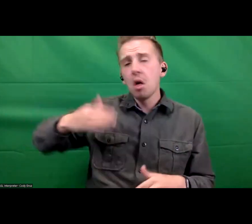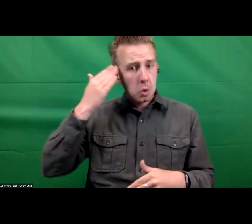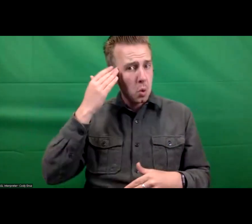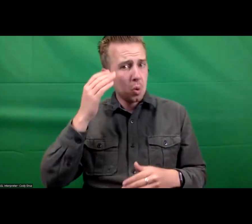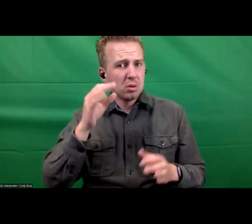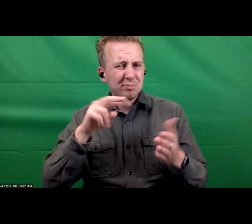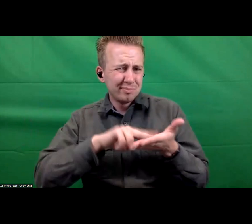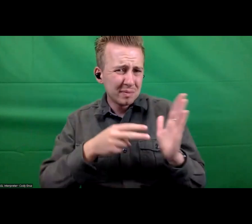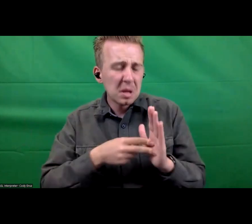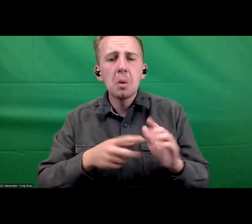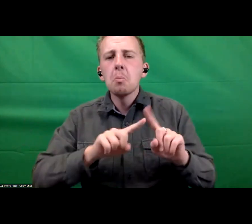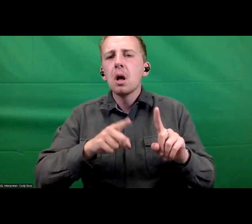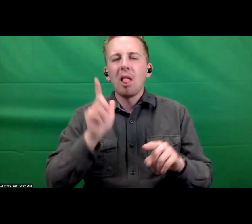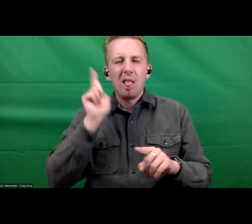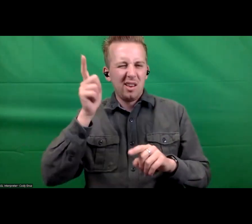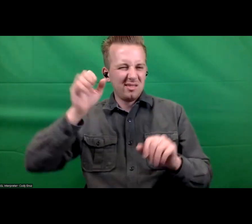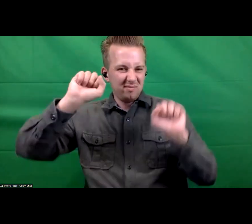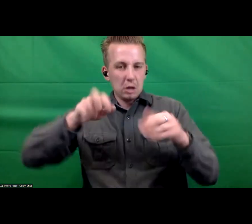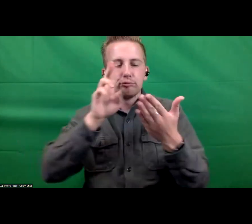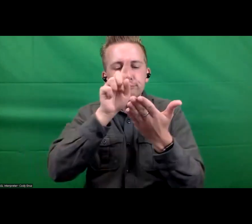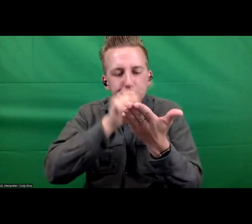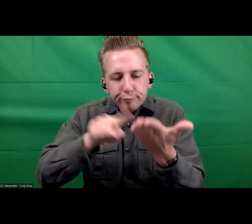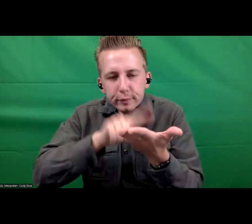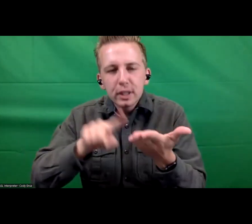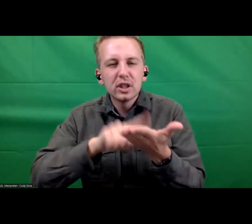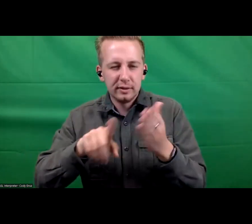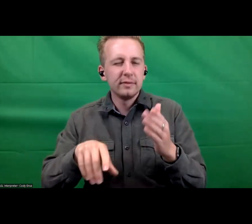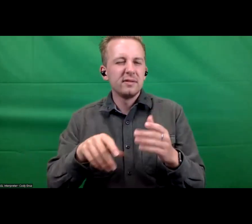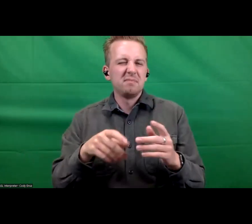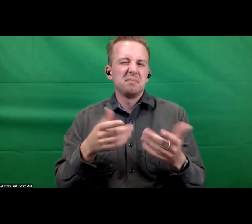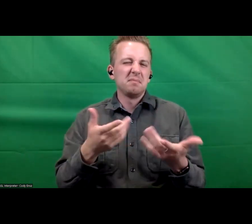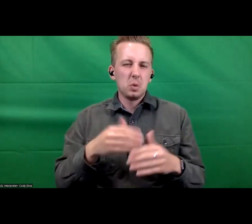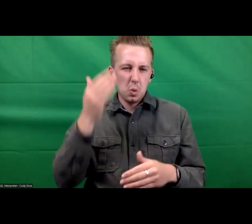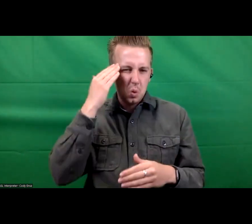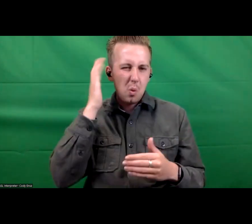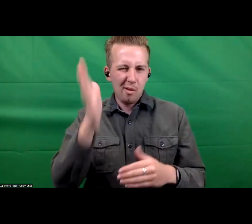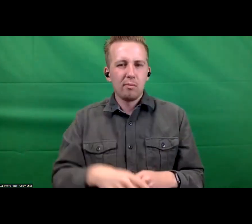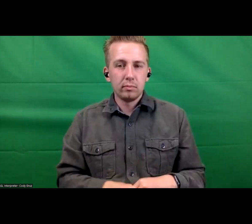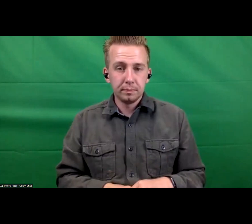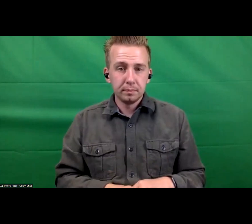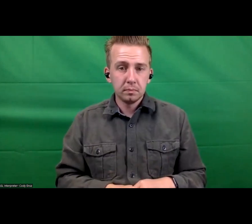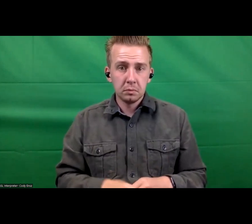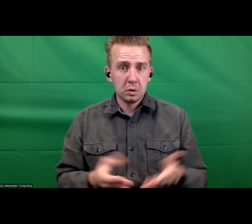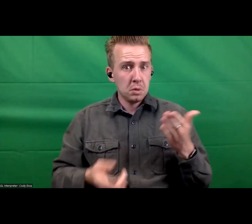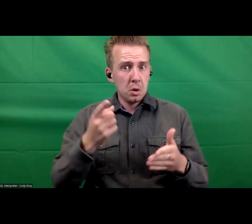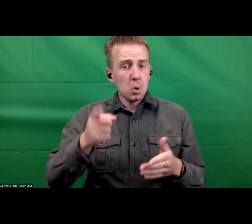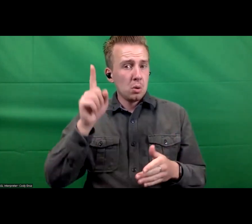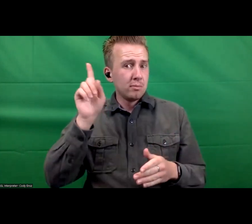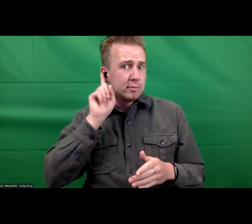later find out because you'll probably hear these words again while you're here.